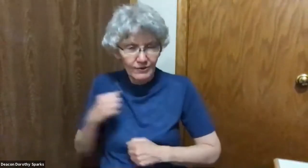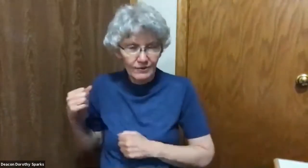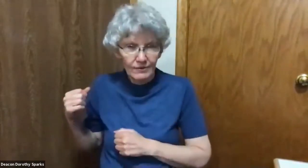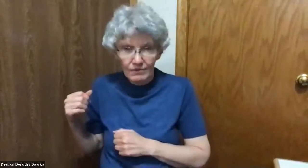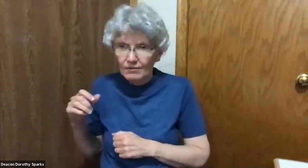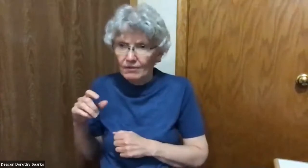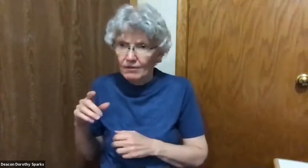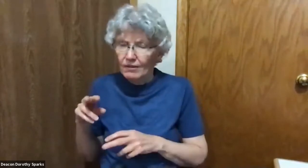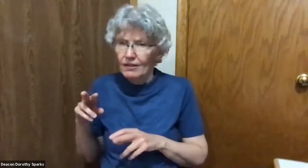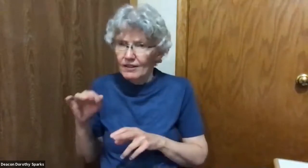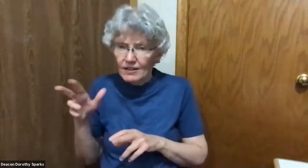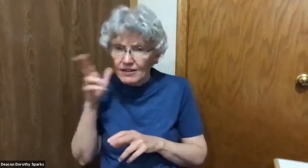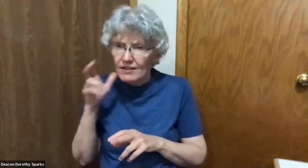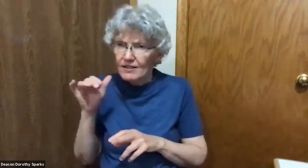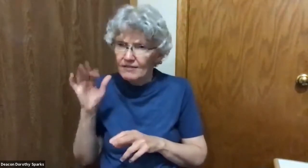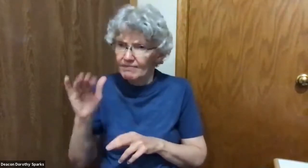Some soldiers asked him,